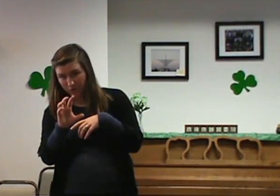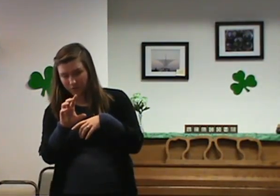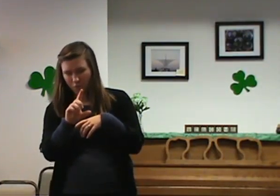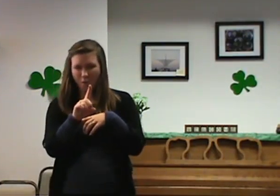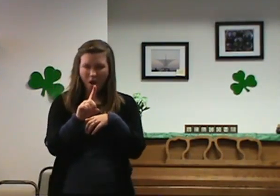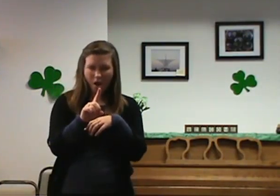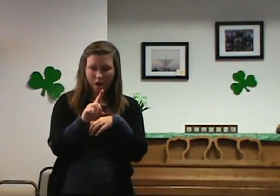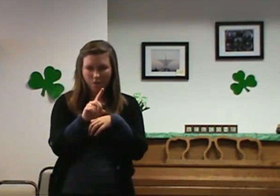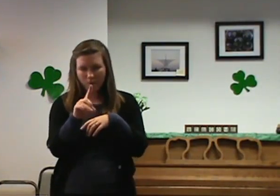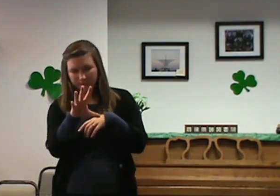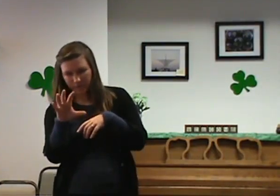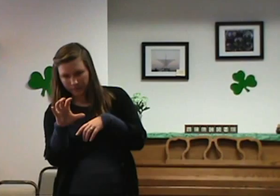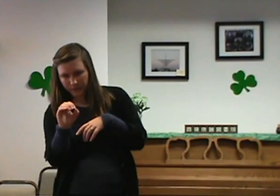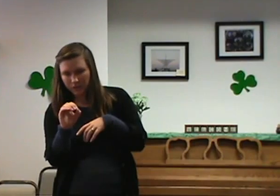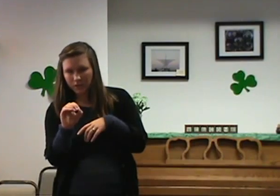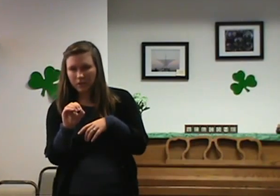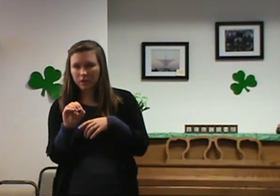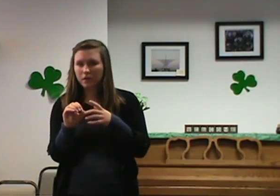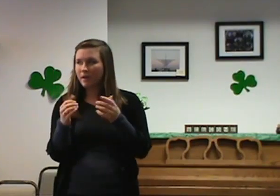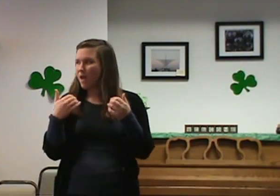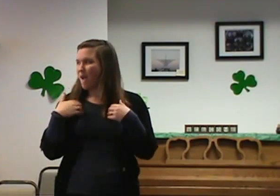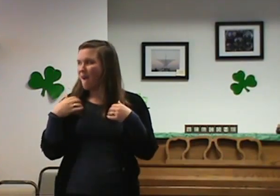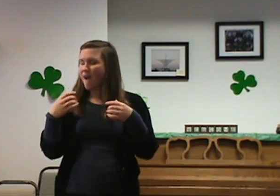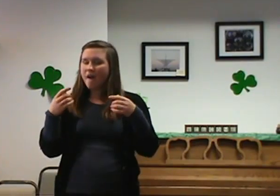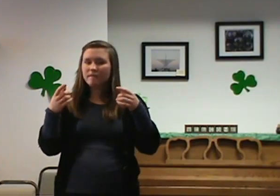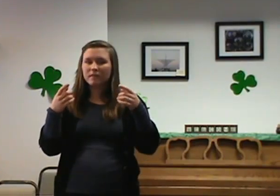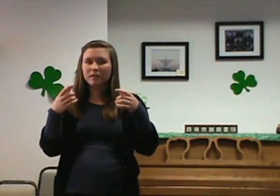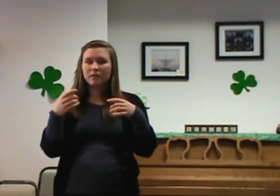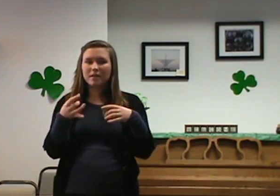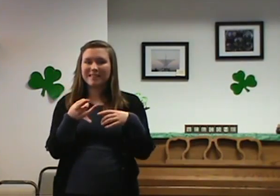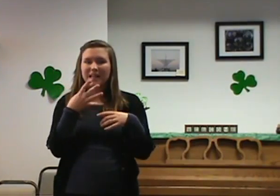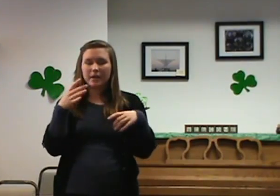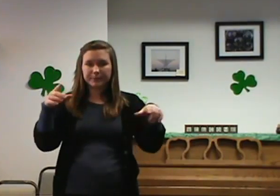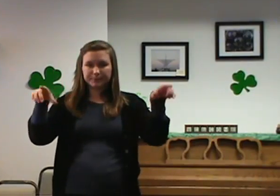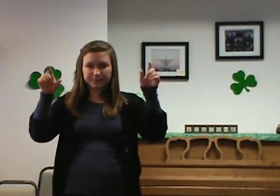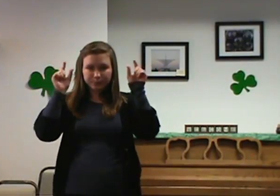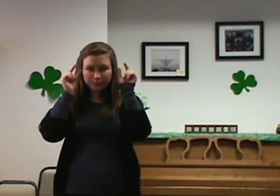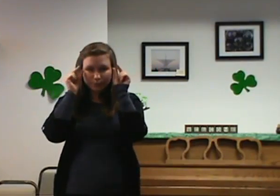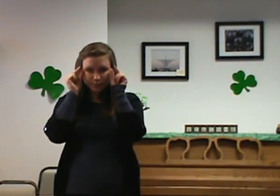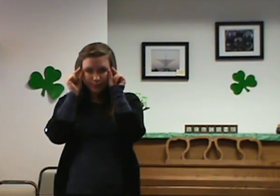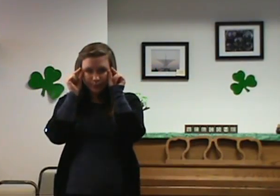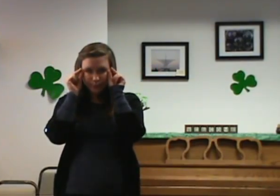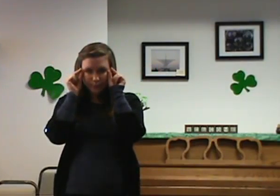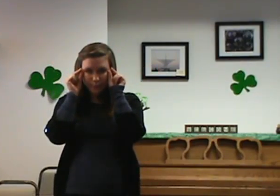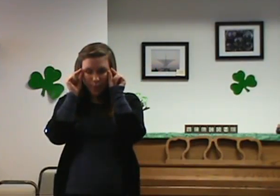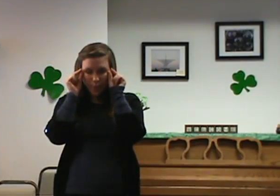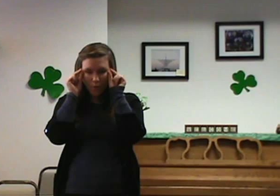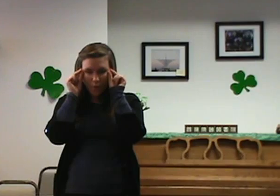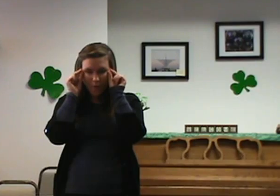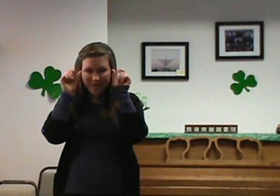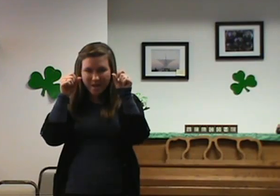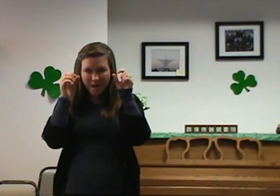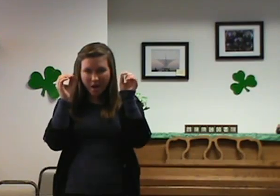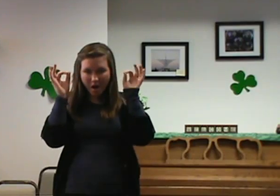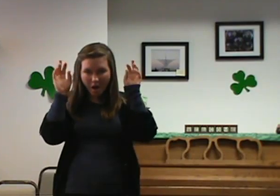they have little lights in here so that you can turn this on, and therefore you can tunnel that light right